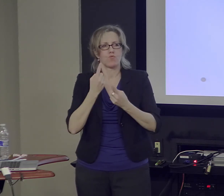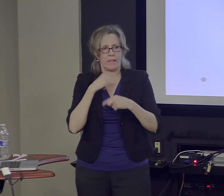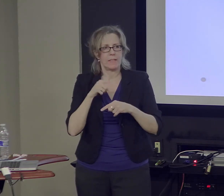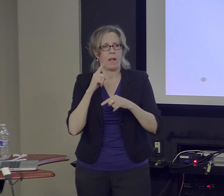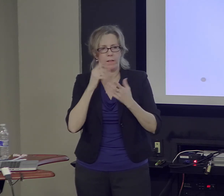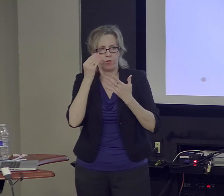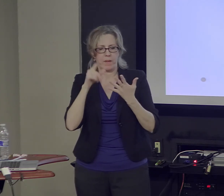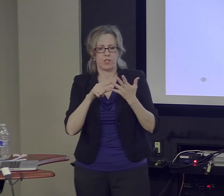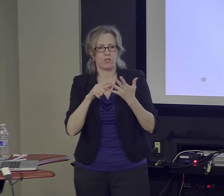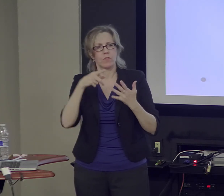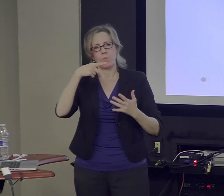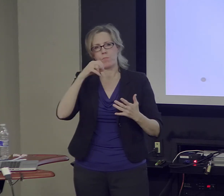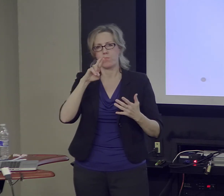different comprehension questions,